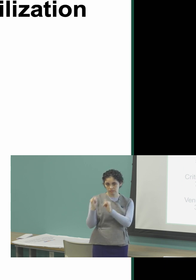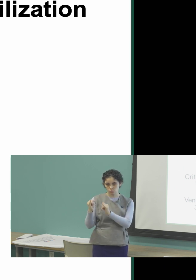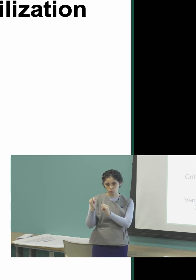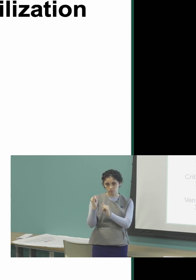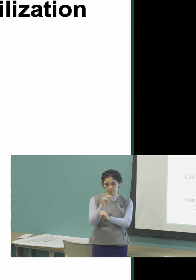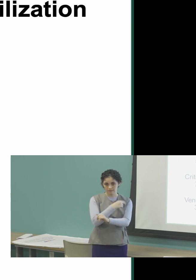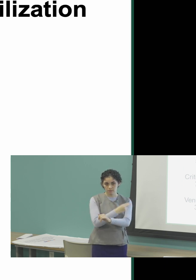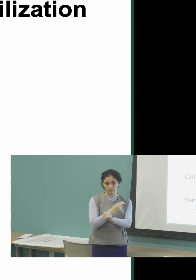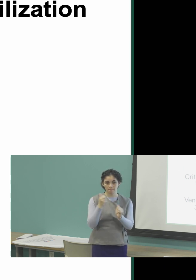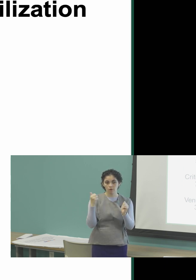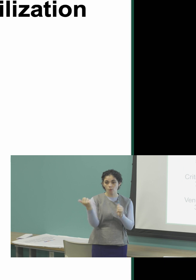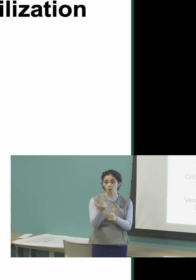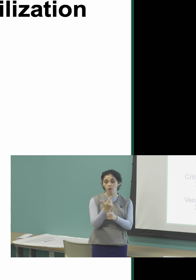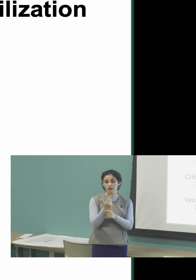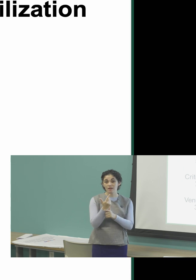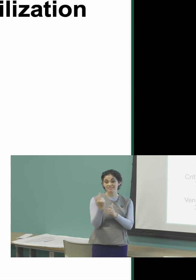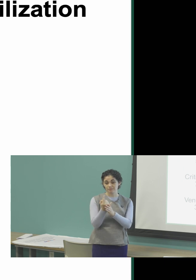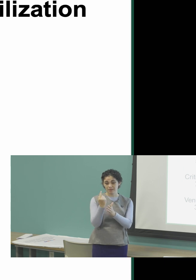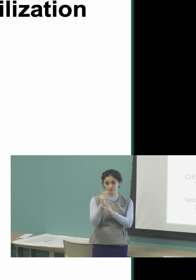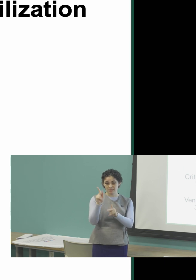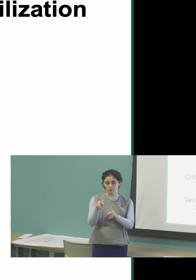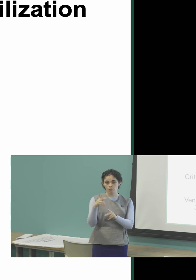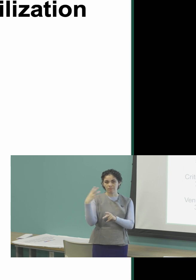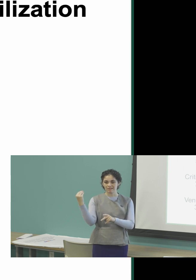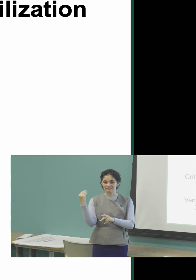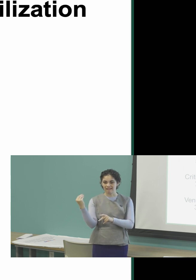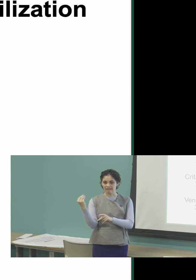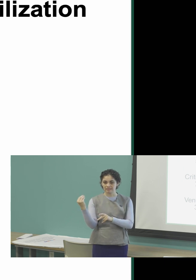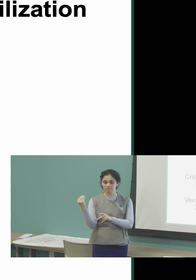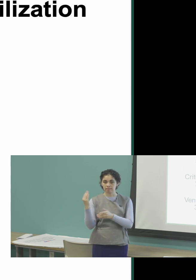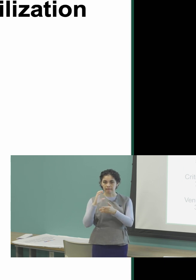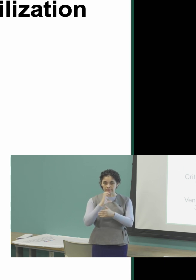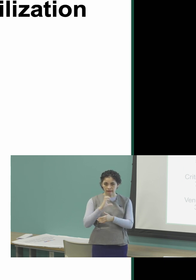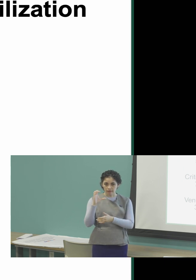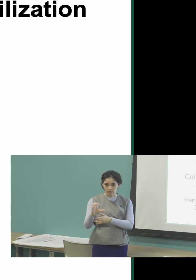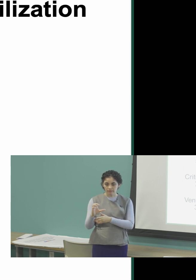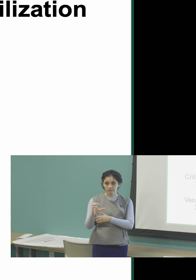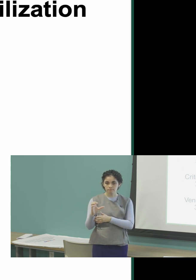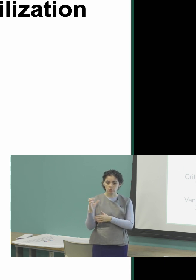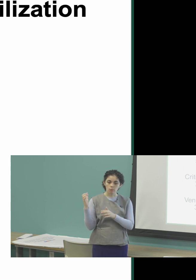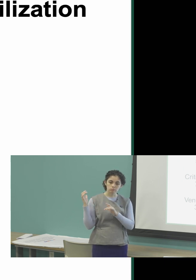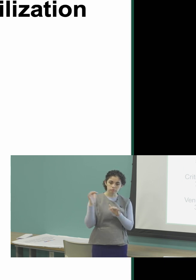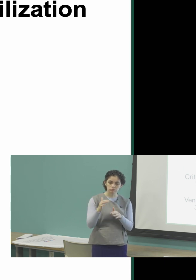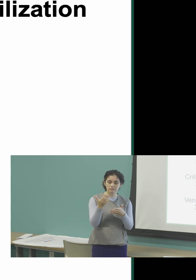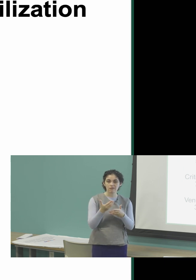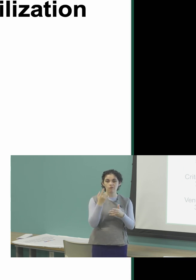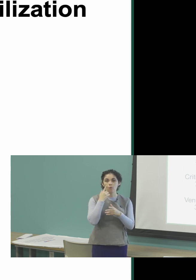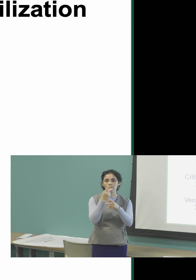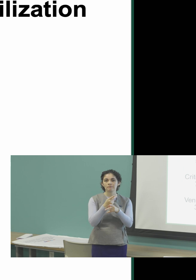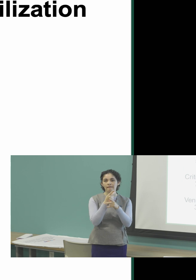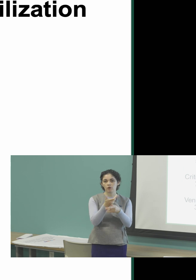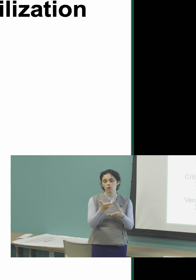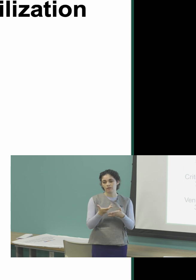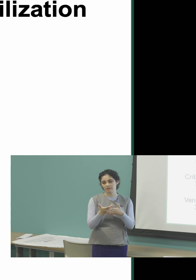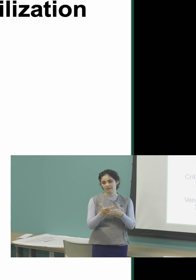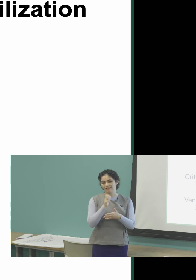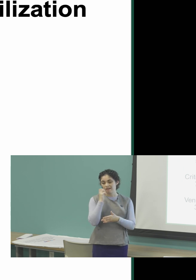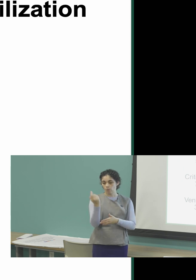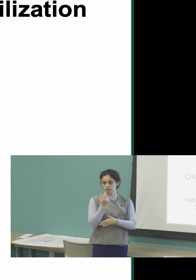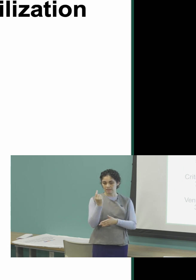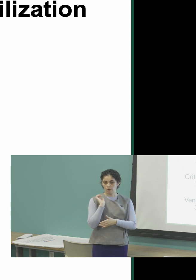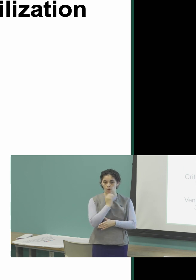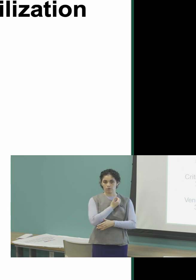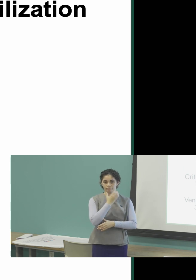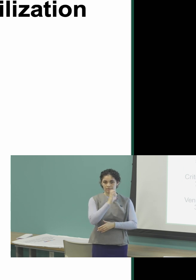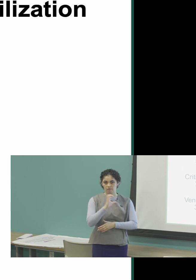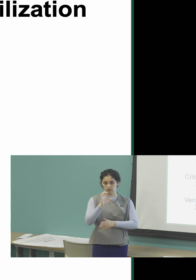again, remember that people come from outside of Cuyahoga County to receive care here. So the usage here does not just represent those who live in our